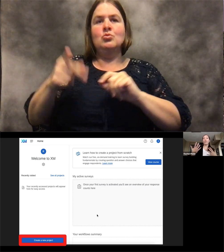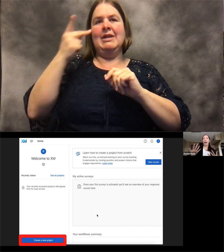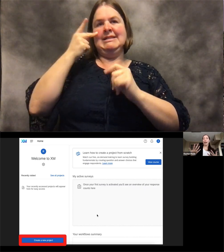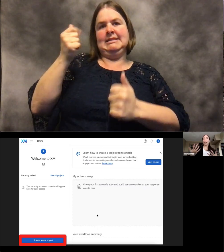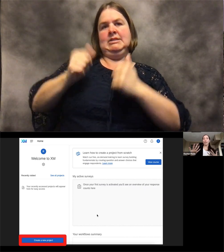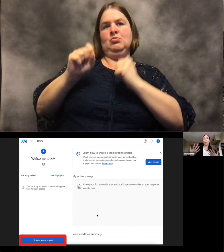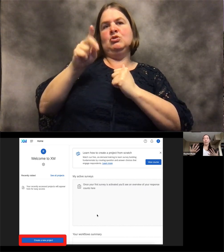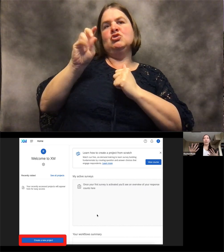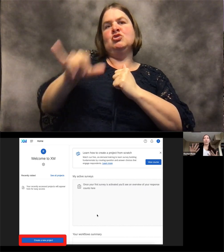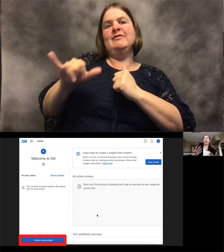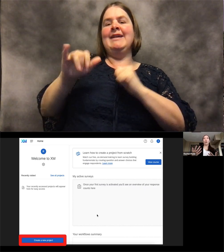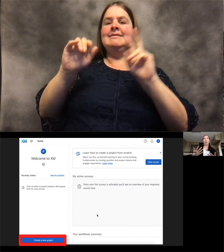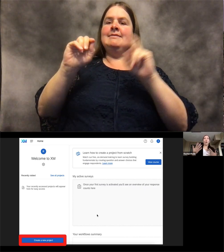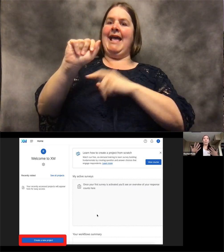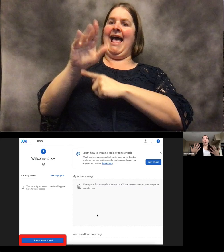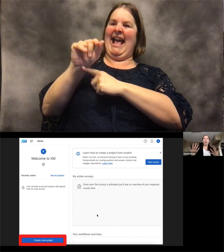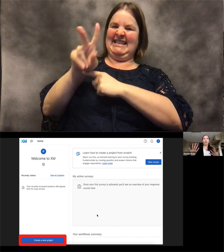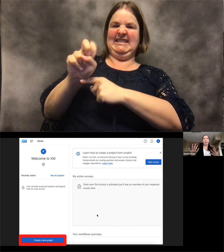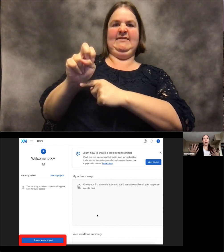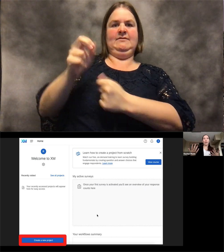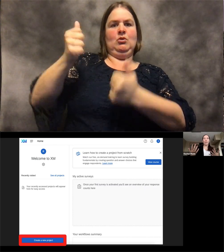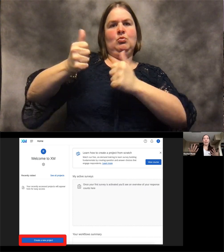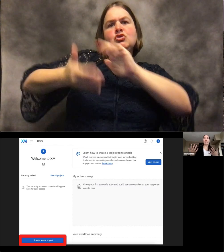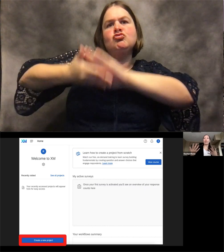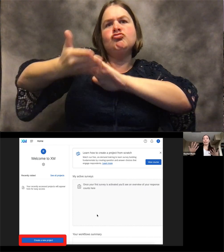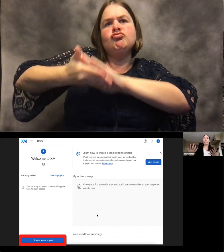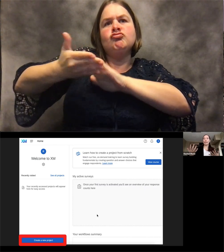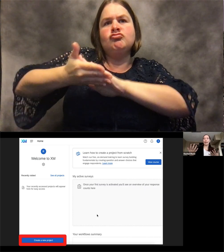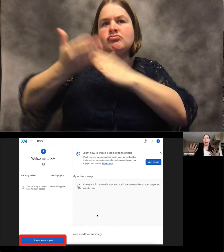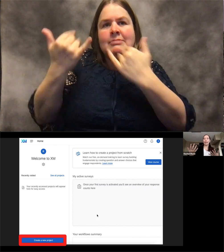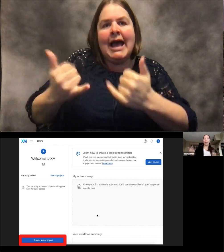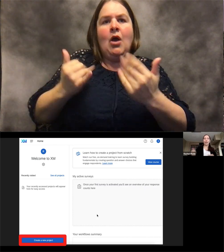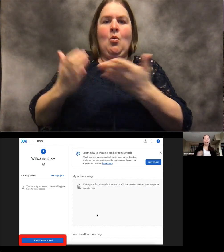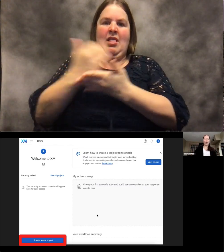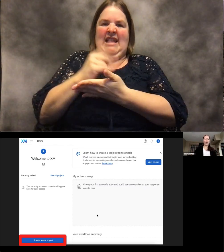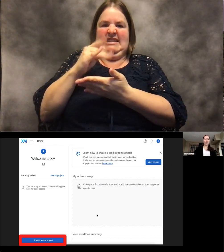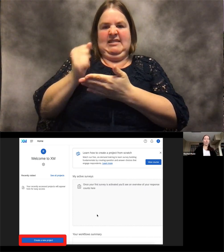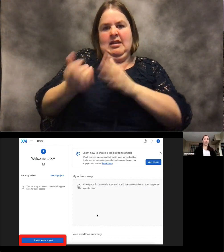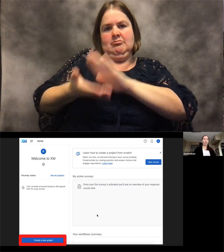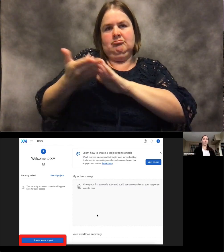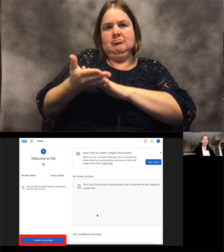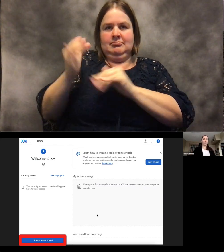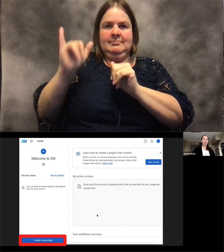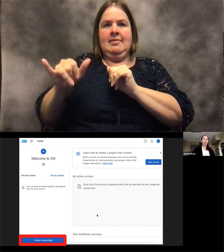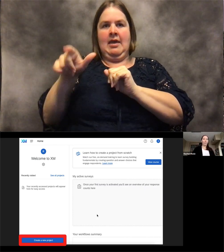projects you have active. So what projects might be collecting data at that very point.